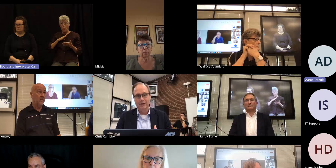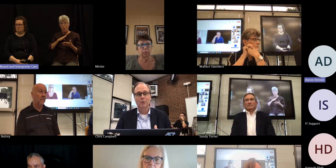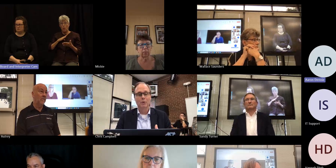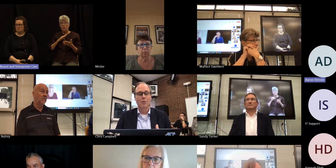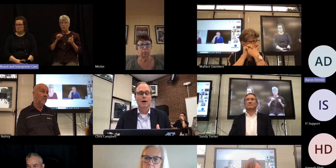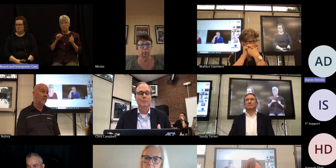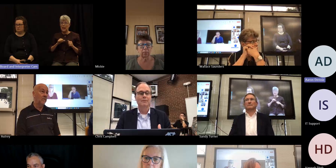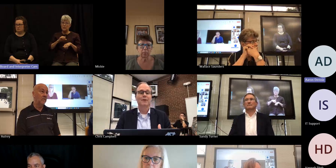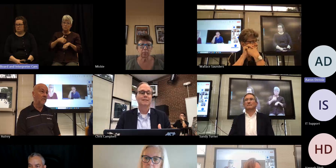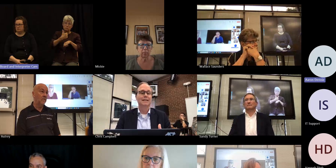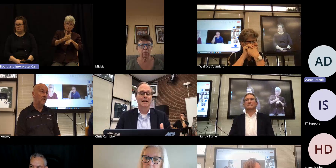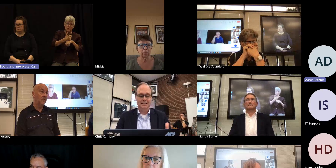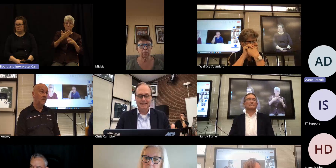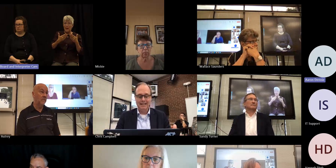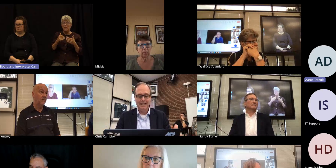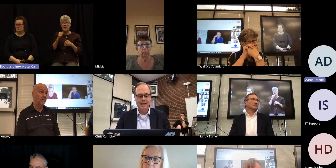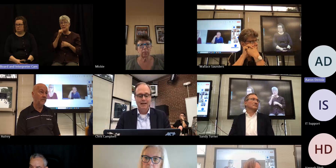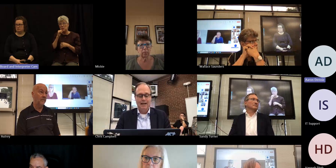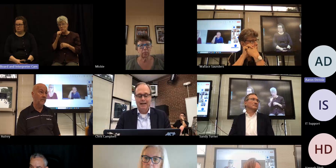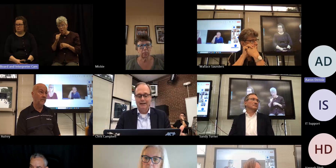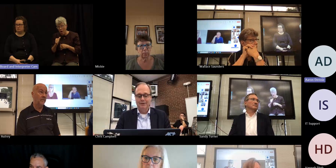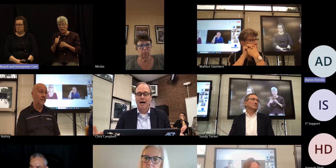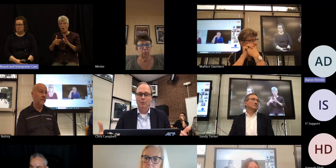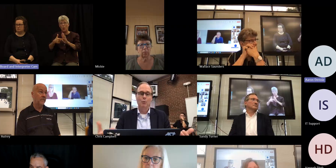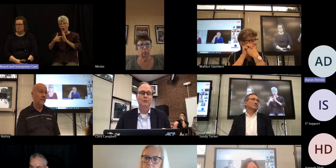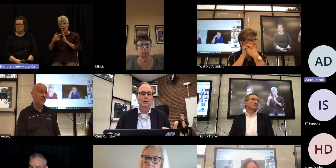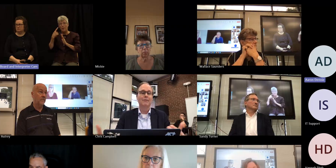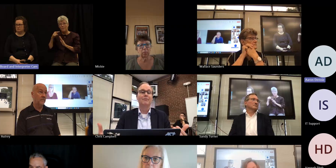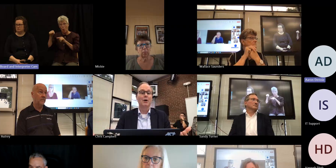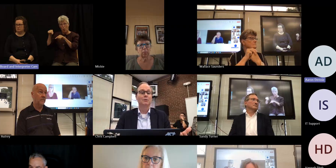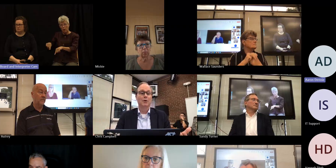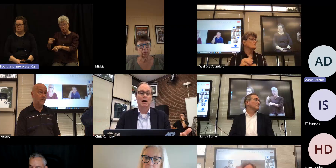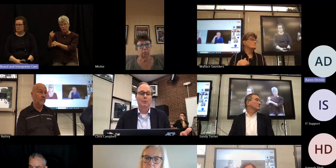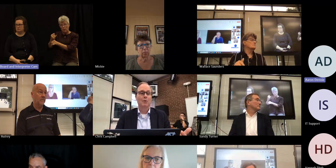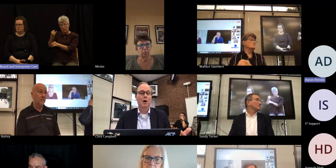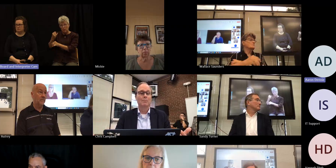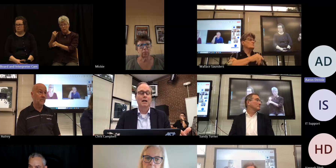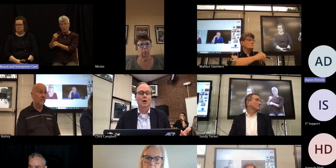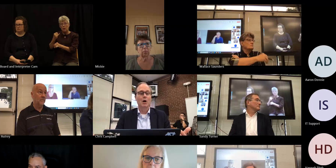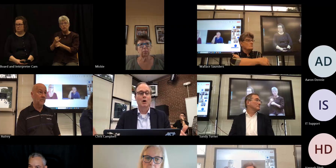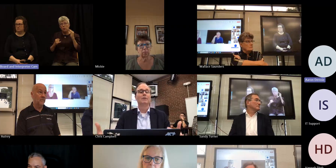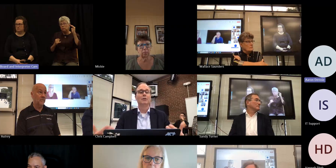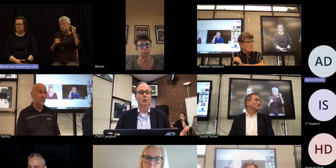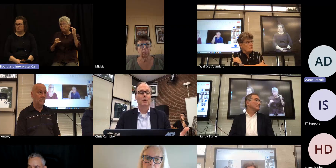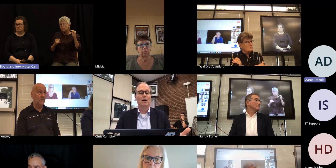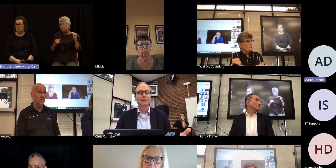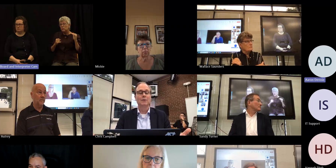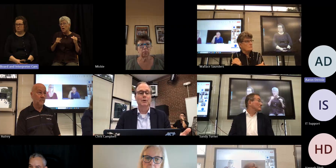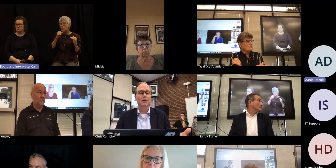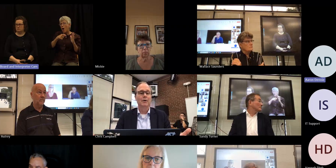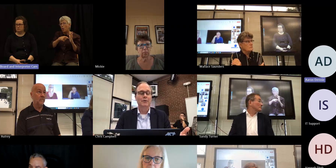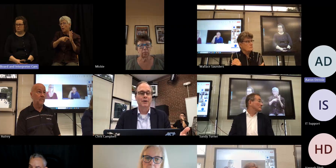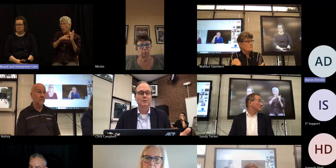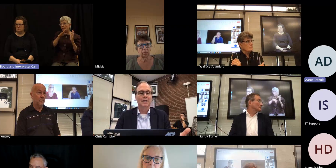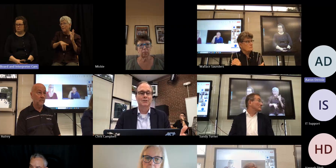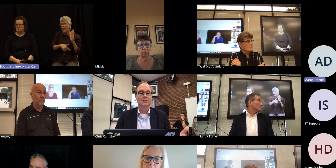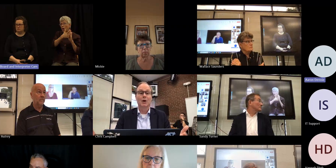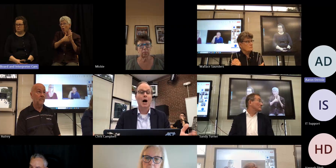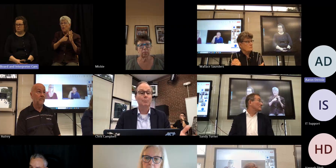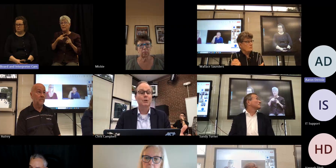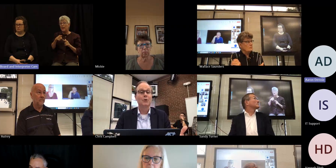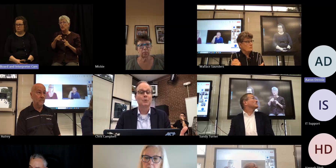also a legal requirement for NCSD. And if not, which of those are not required by law, so that your policy would know